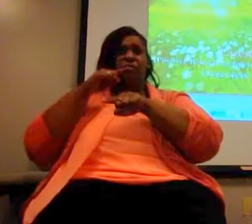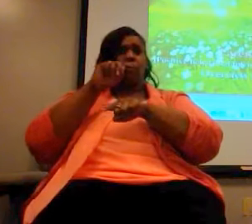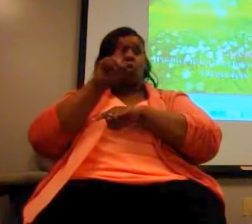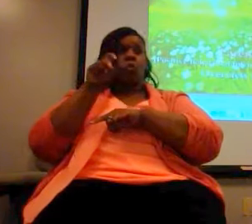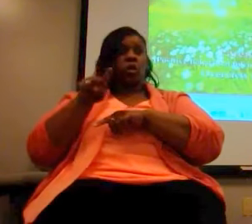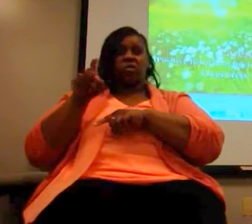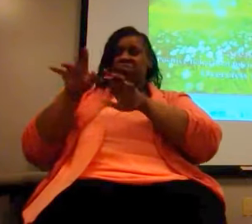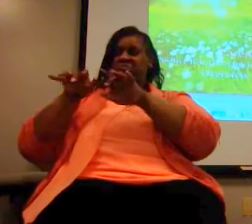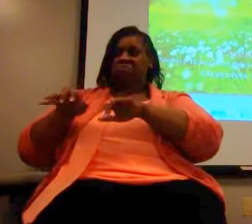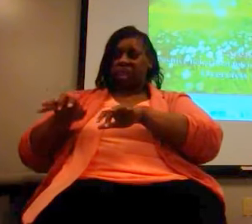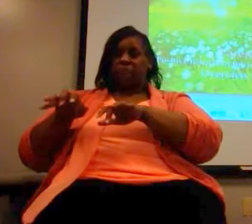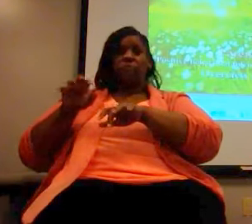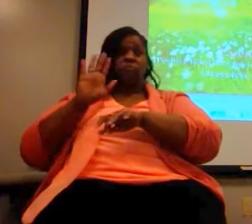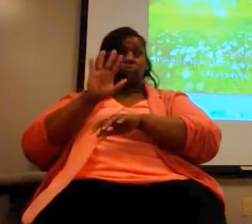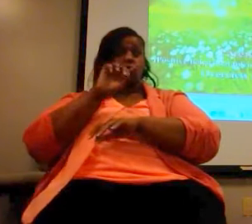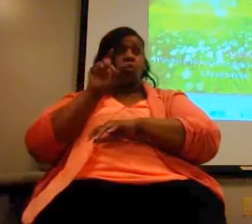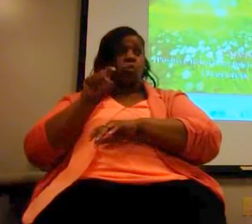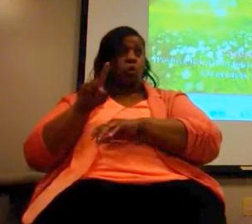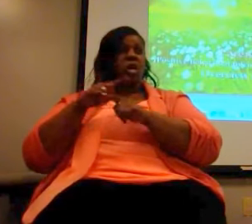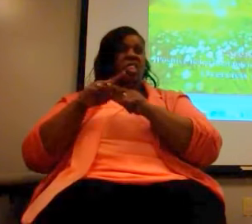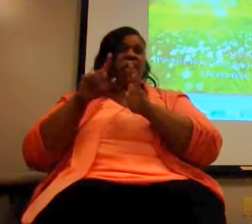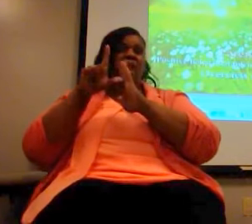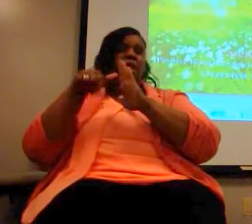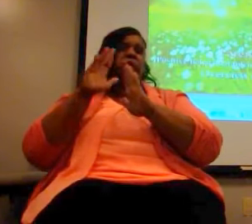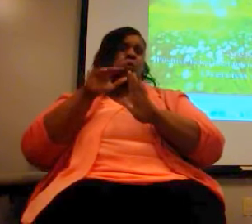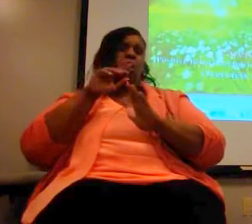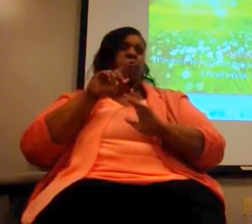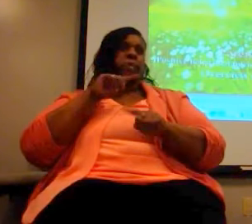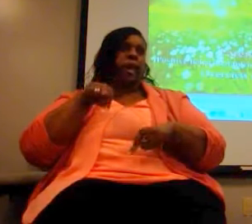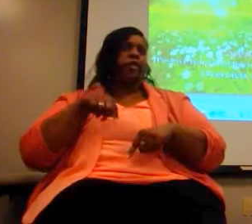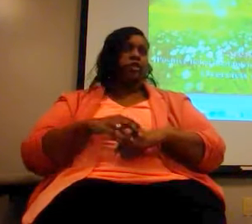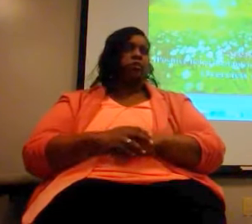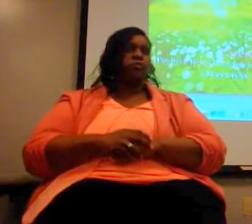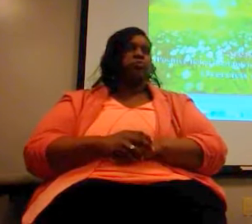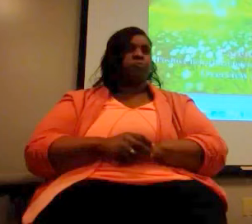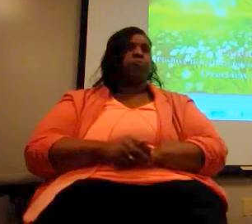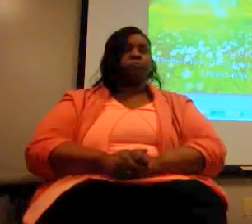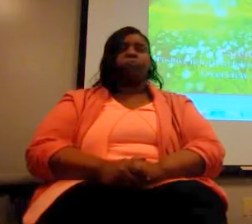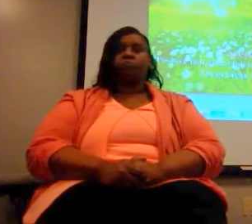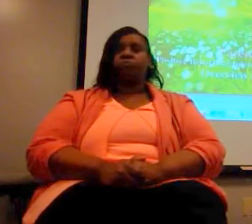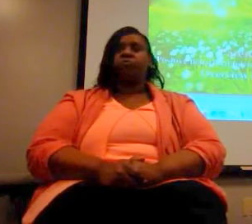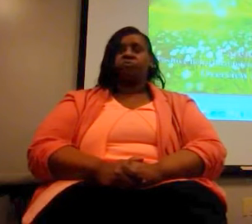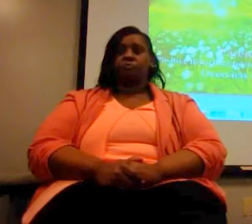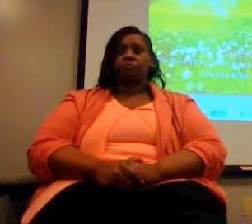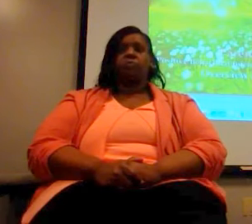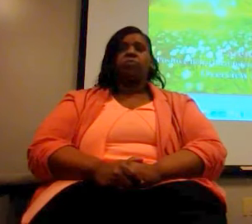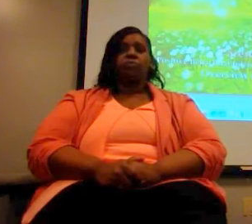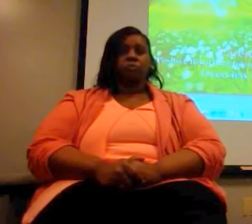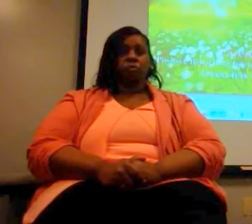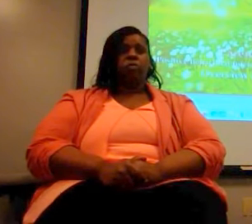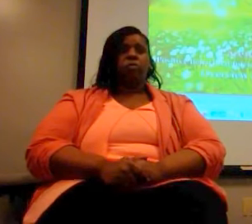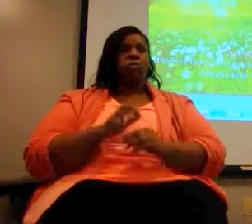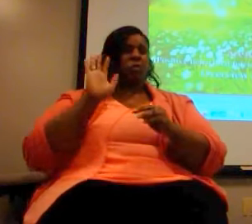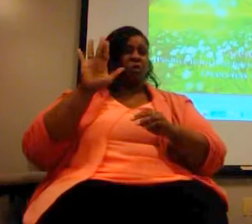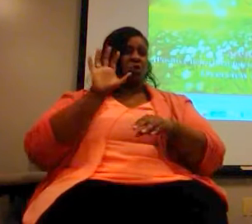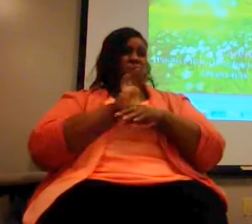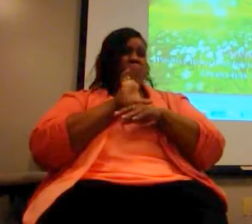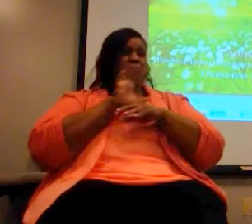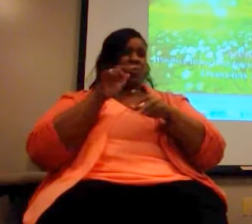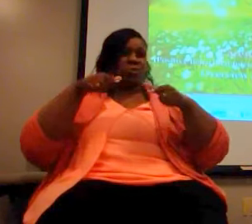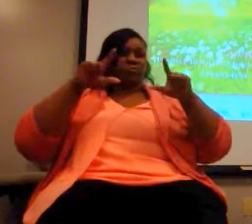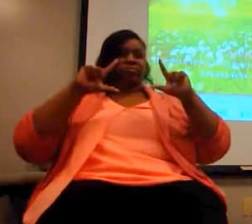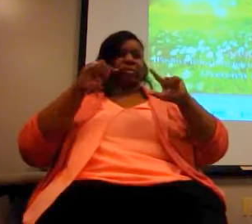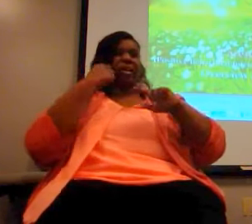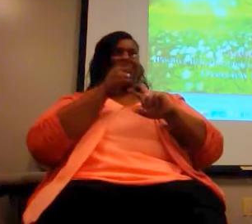right-hand side of your screen. It will either be a question box or a chat window. Your screen looks a little different than mine,